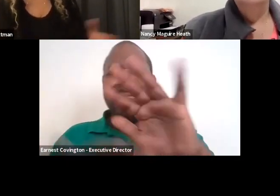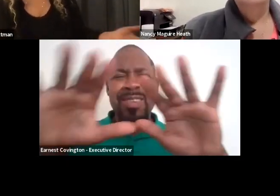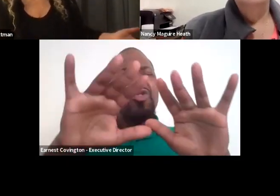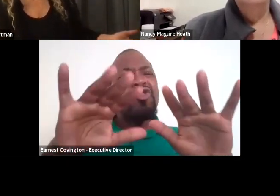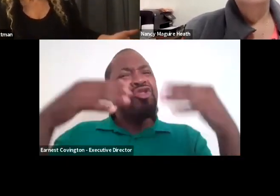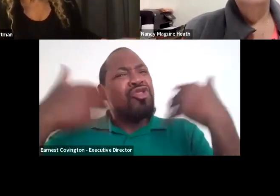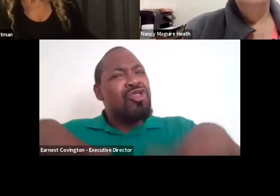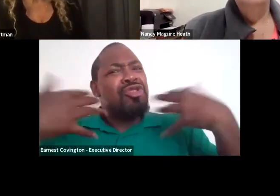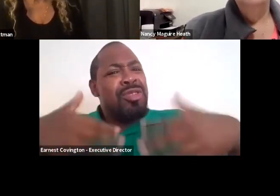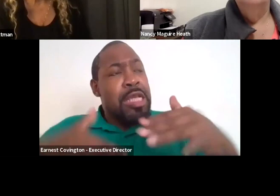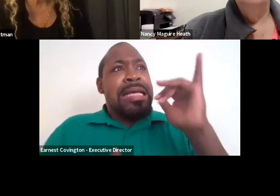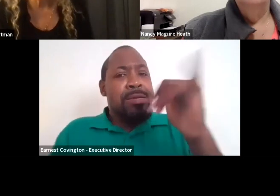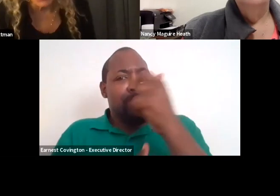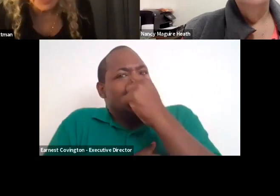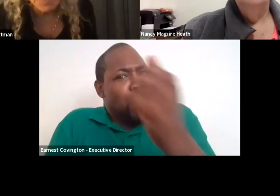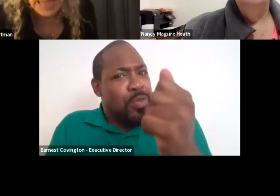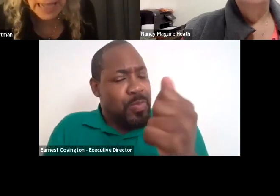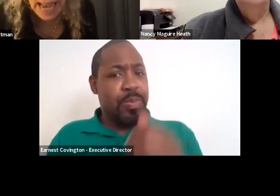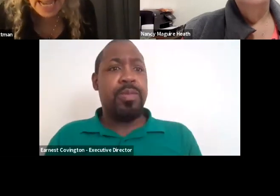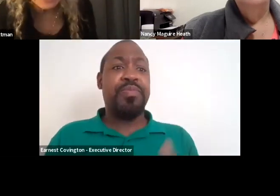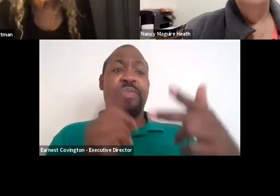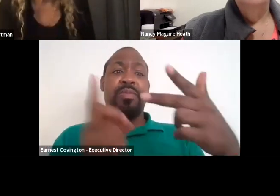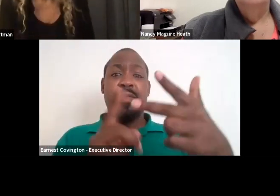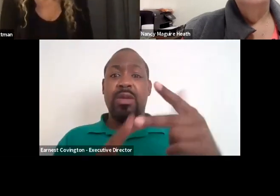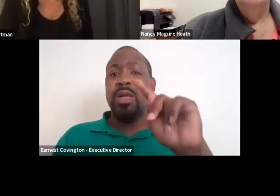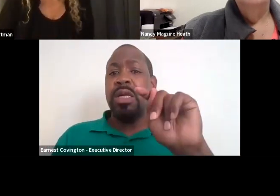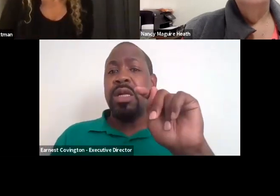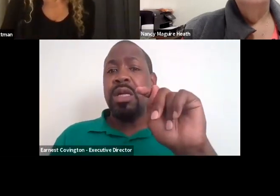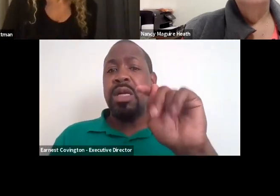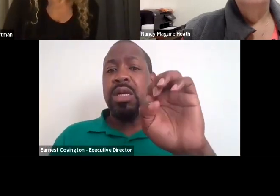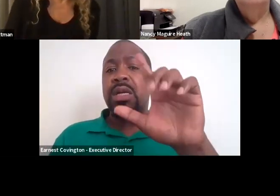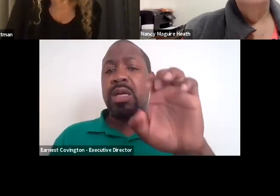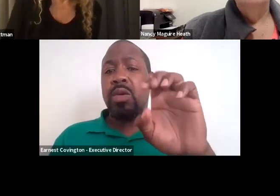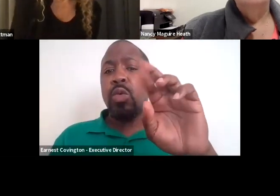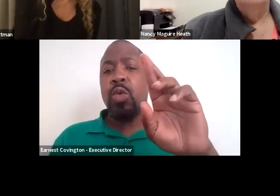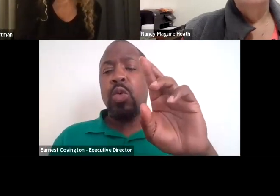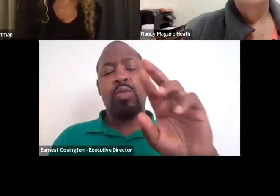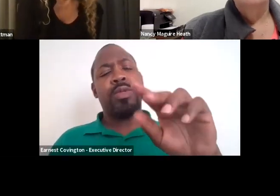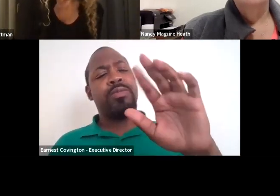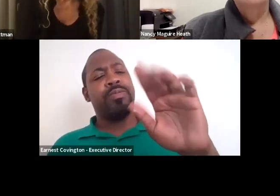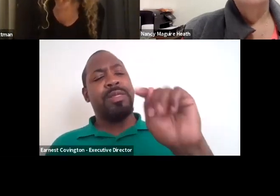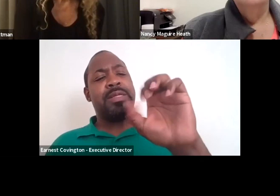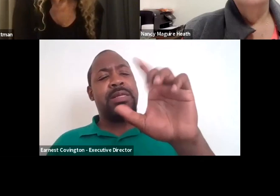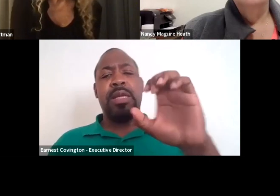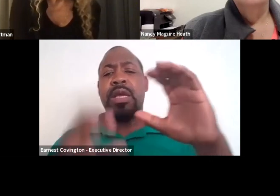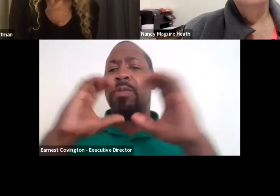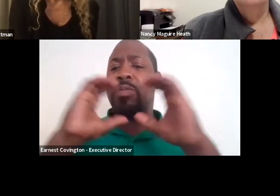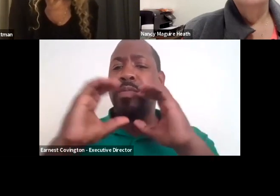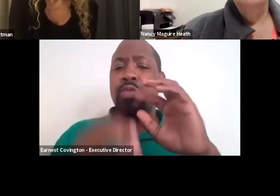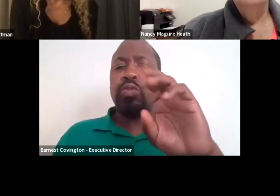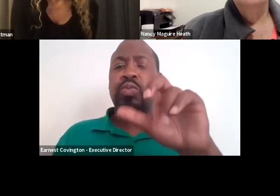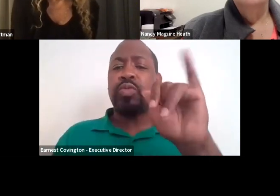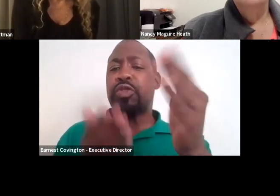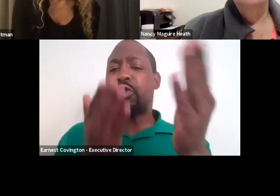important to provide interpreters, what the Americans with Disabilities Act is. So that's been fascinating. The other, the